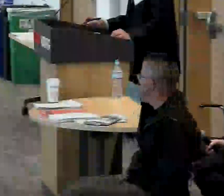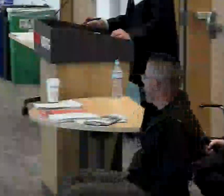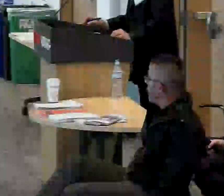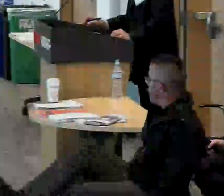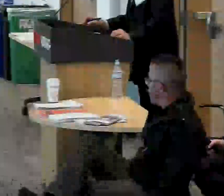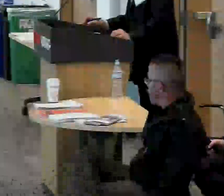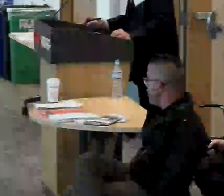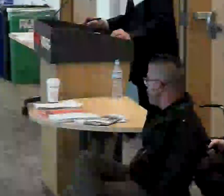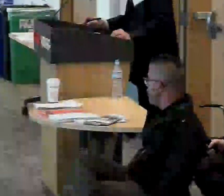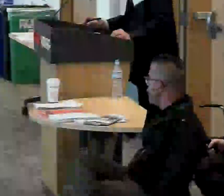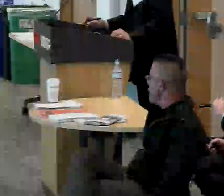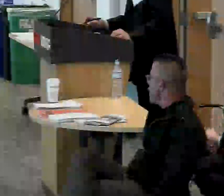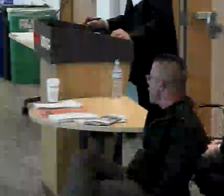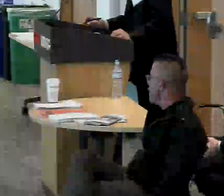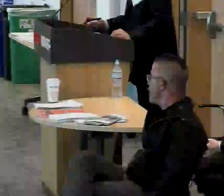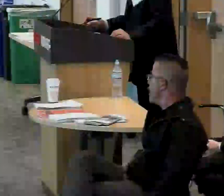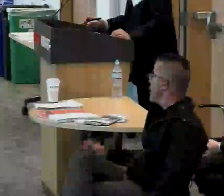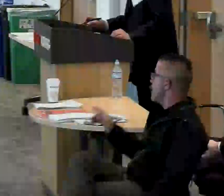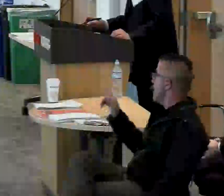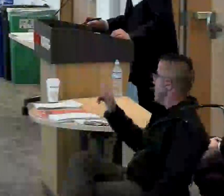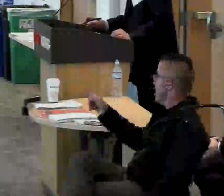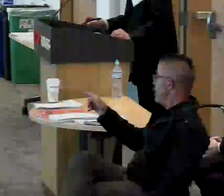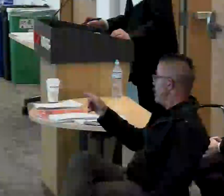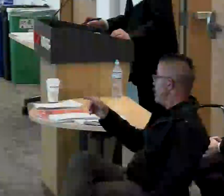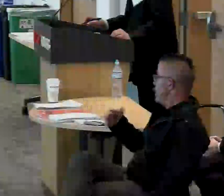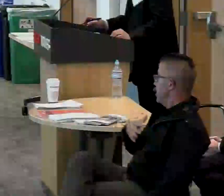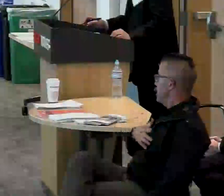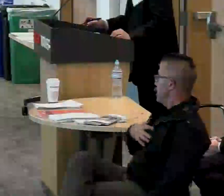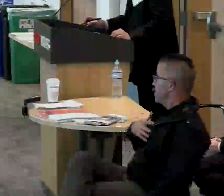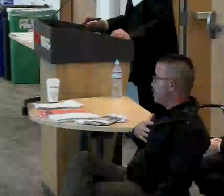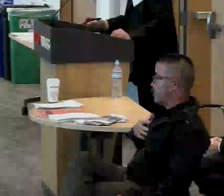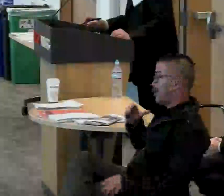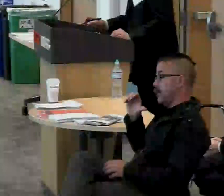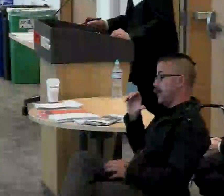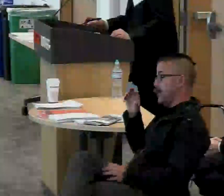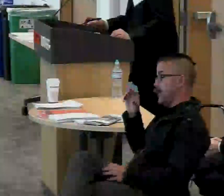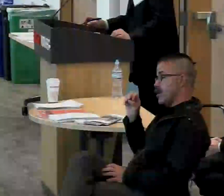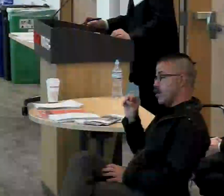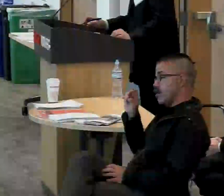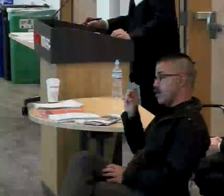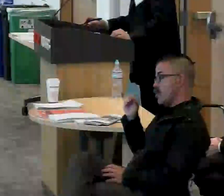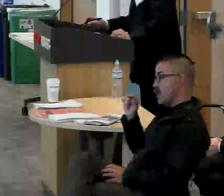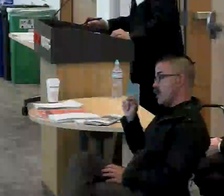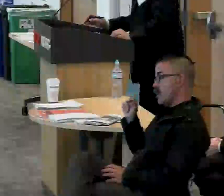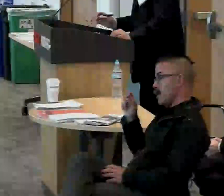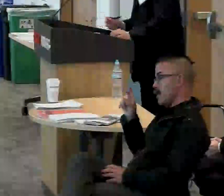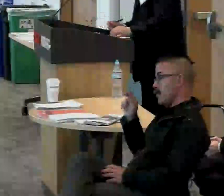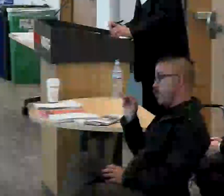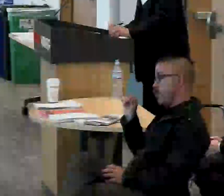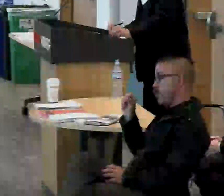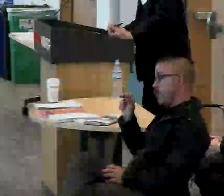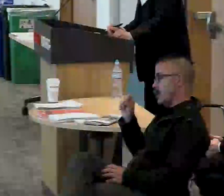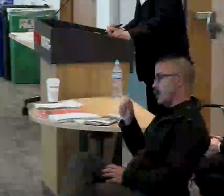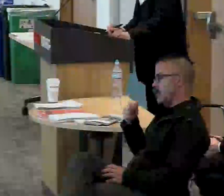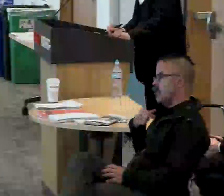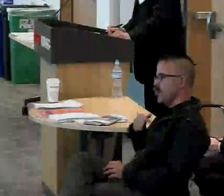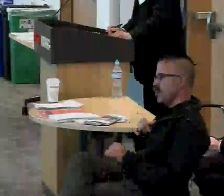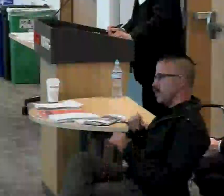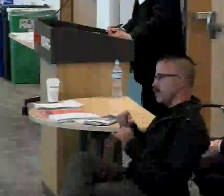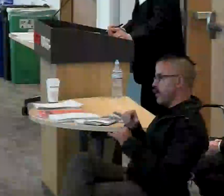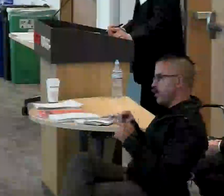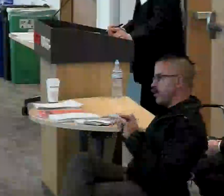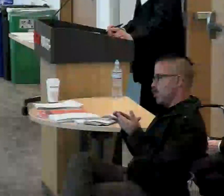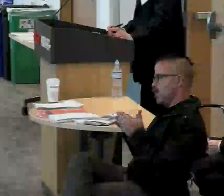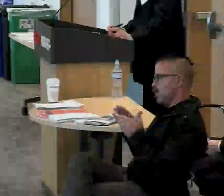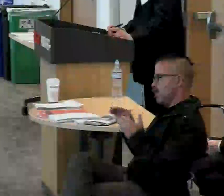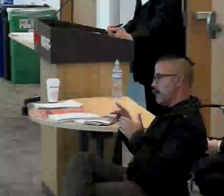with credit unions, you know, we have kind of the same issues that community banks do. We're small institutions. We do have